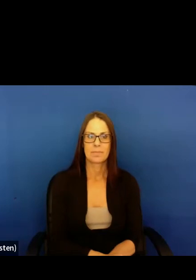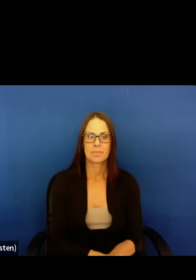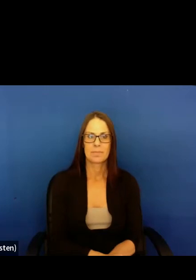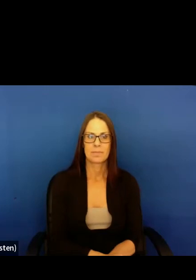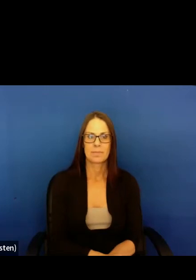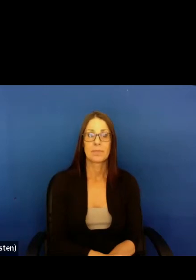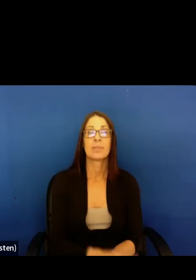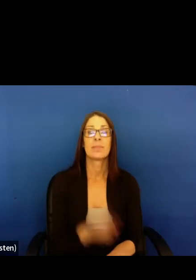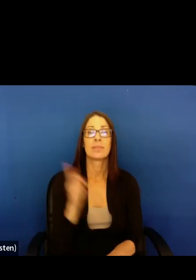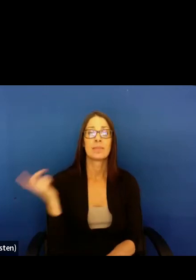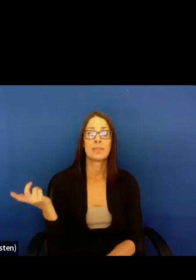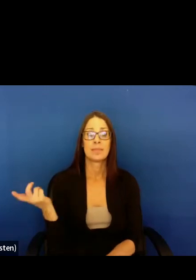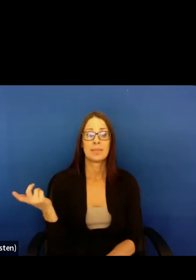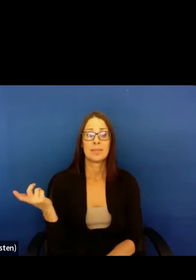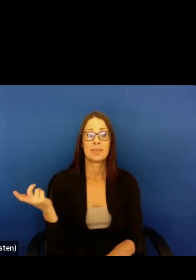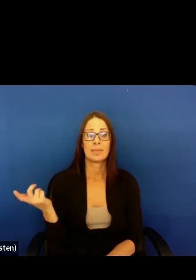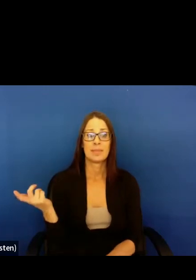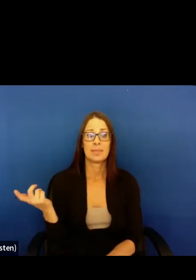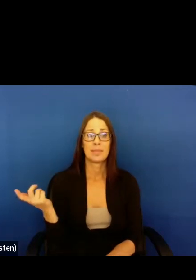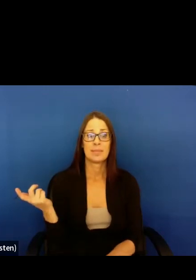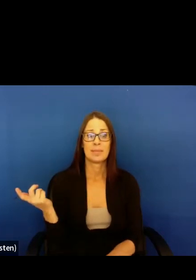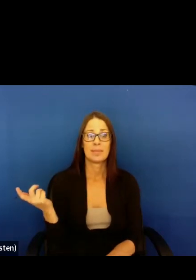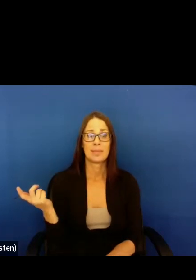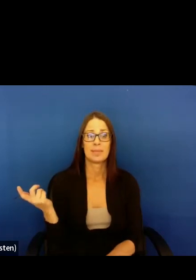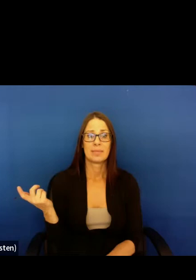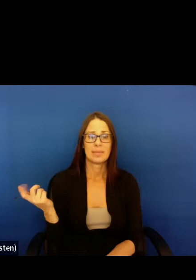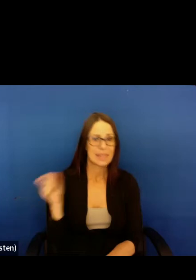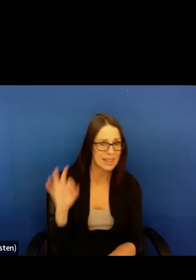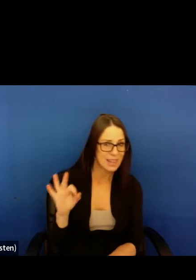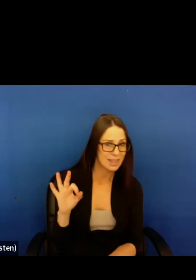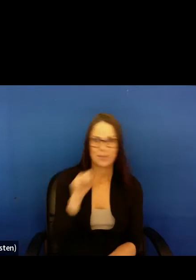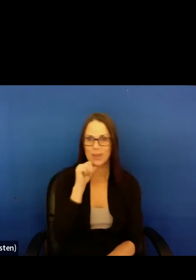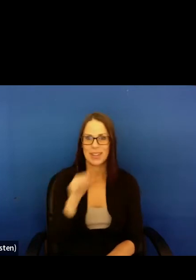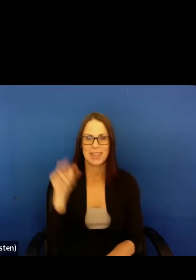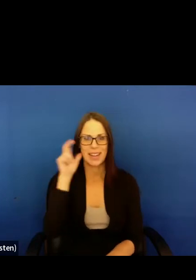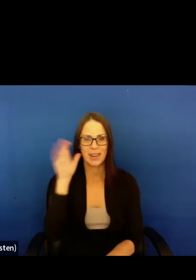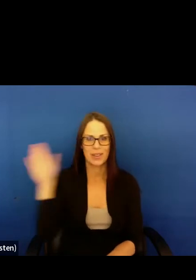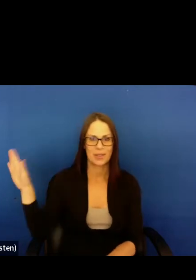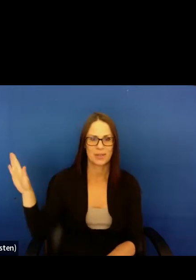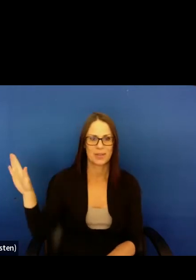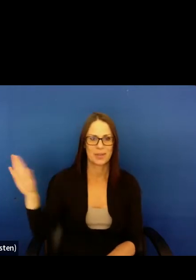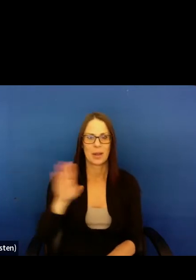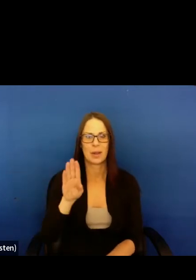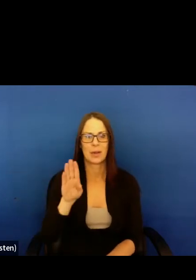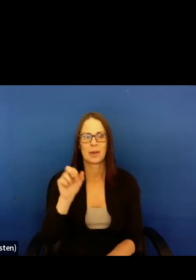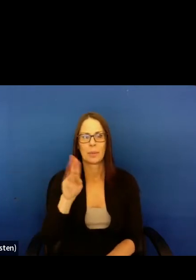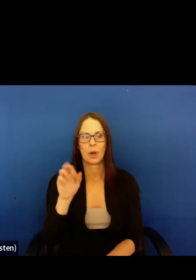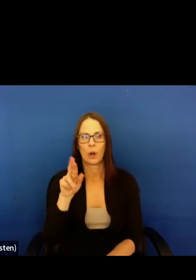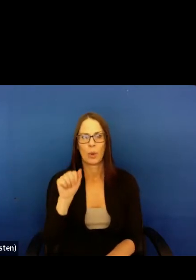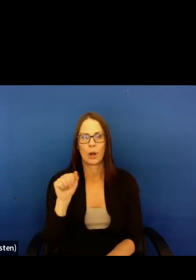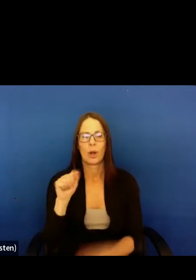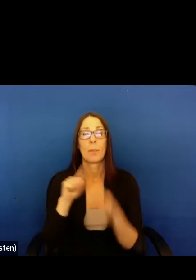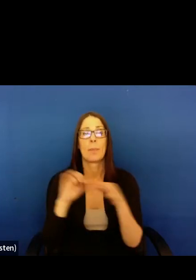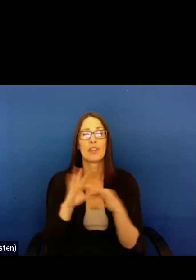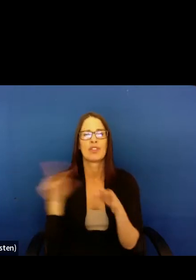So in case anybody did not hear that, Barbara had mentioned that she's working on